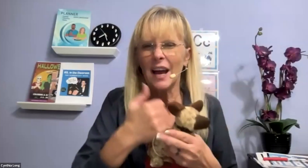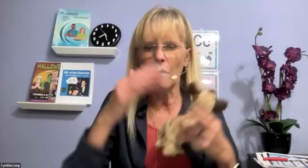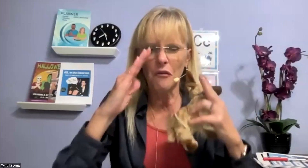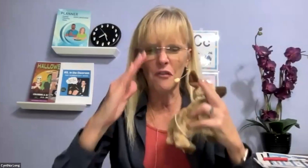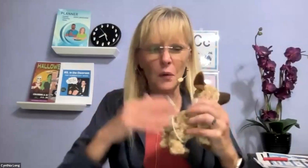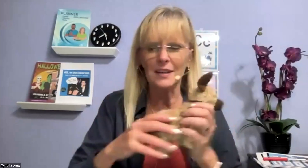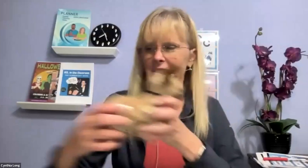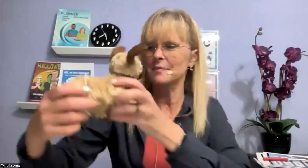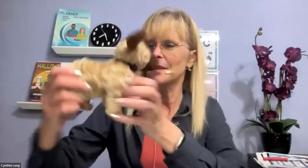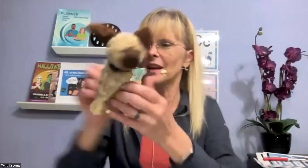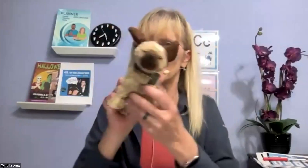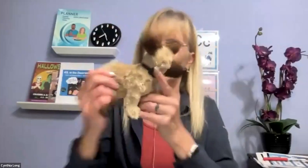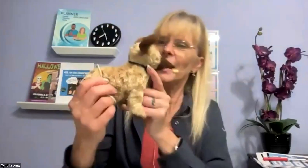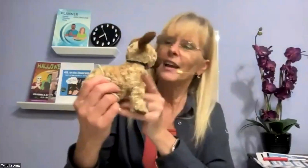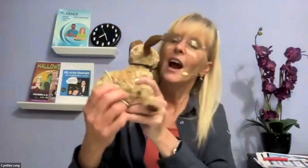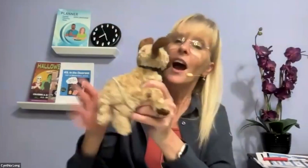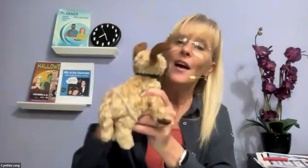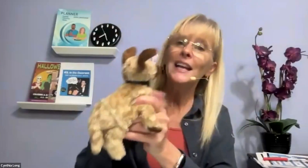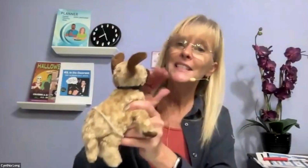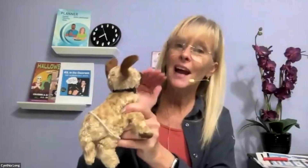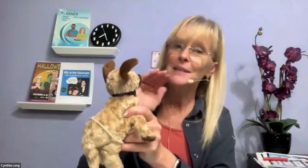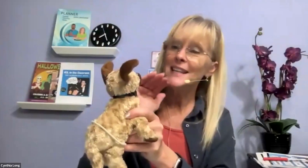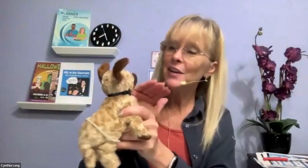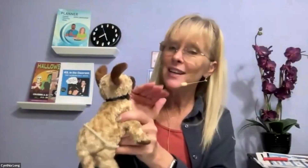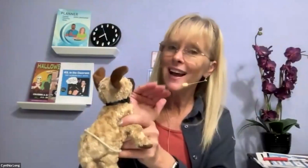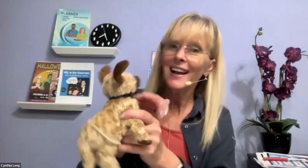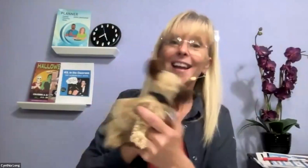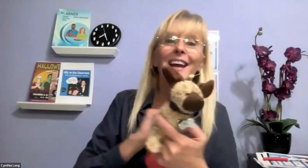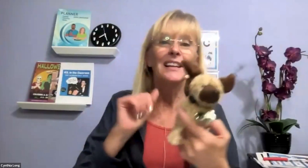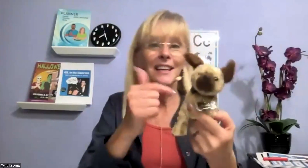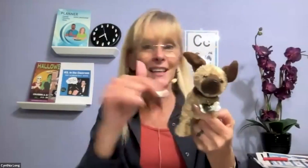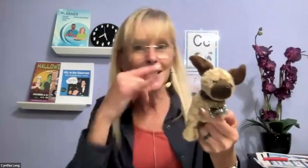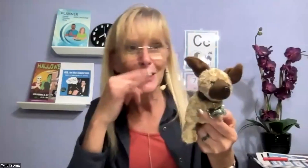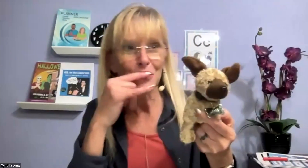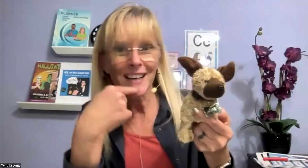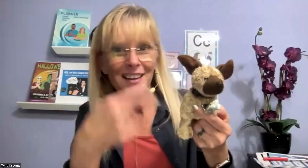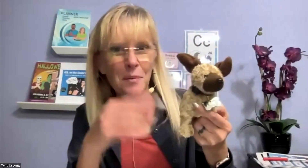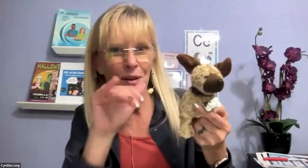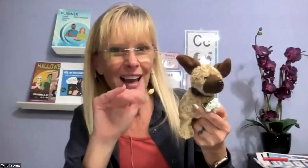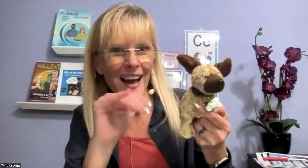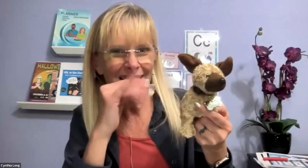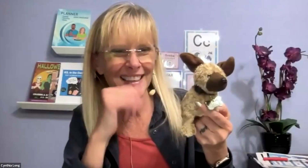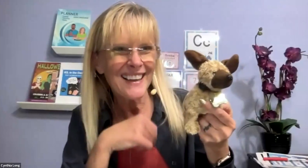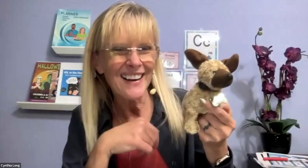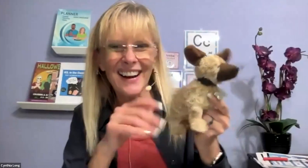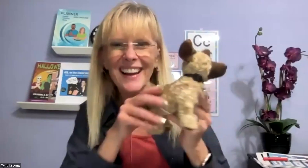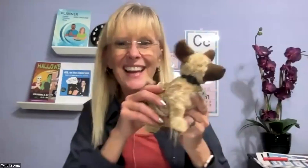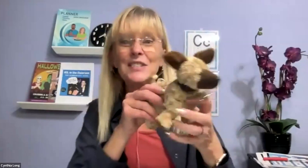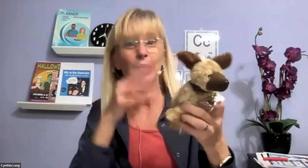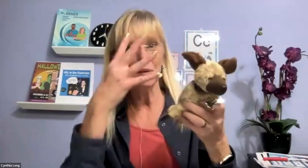help focus. Okay. All right. It's time to say good night. Kids, can you tell him good night? All right. He's going to